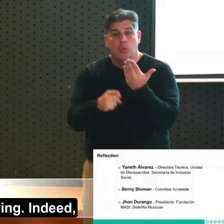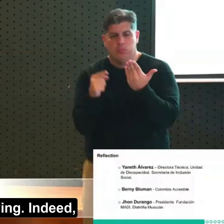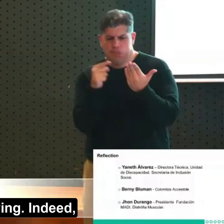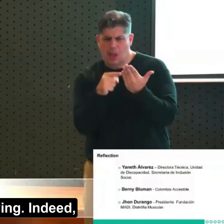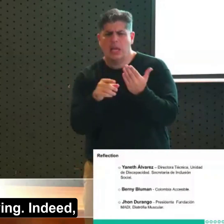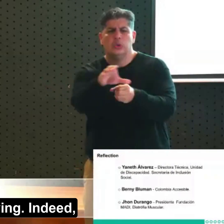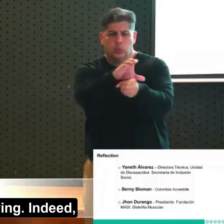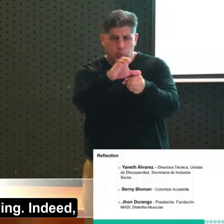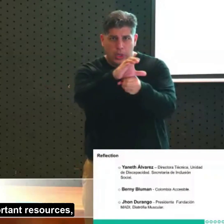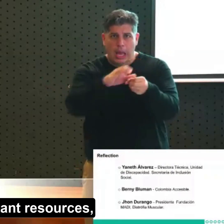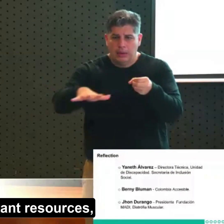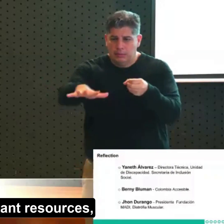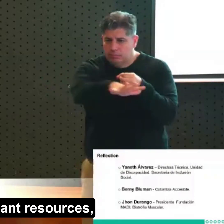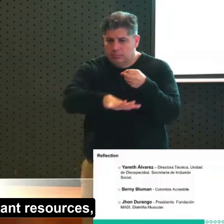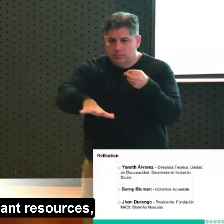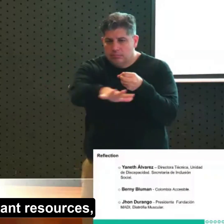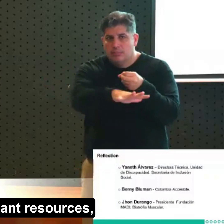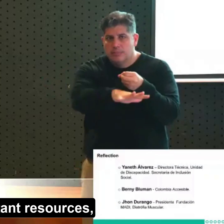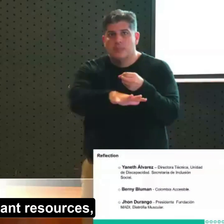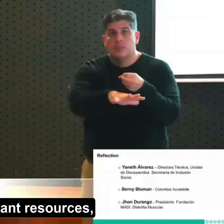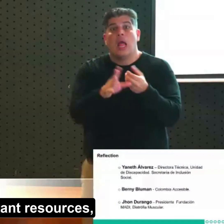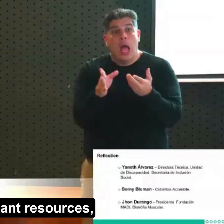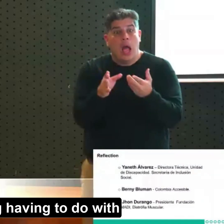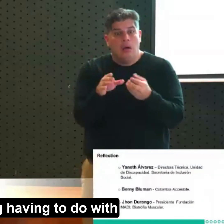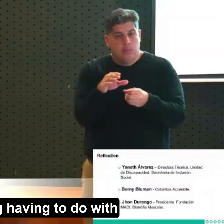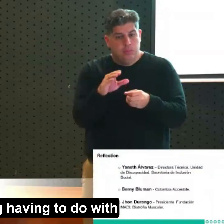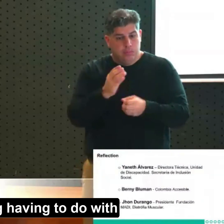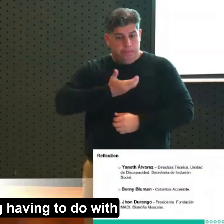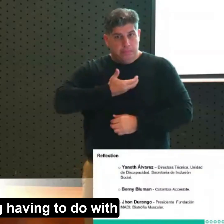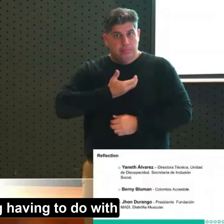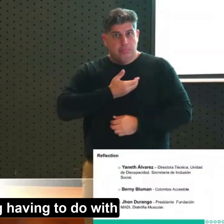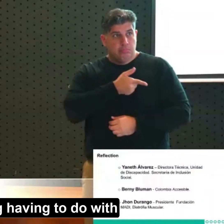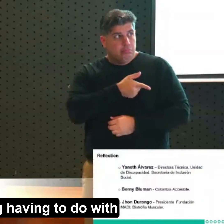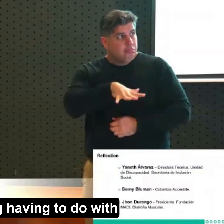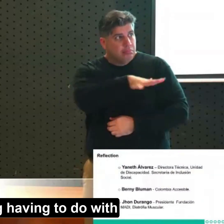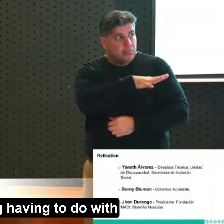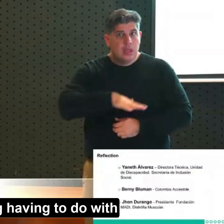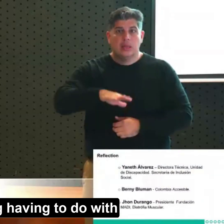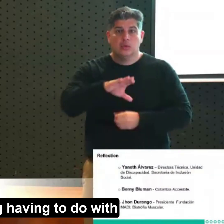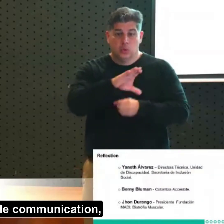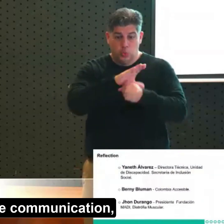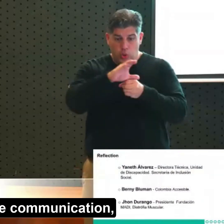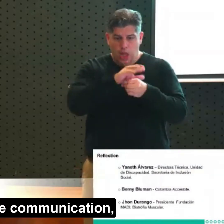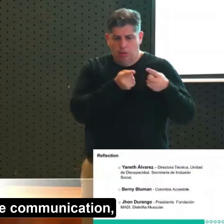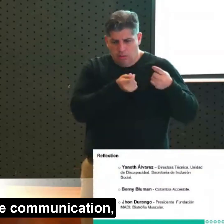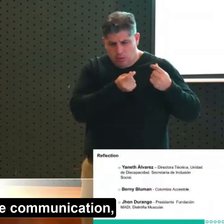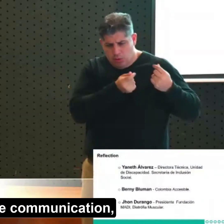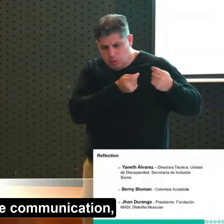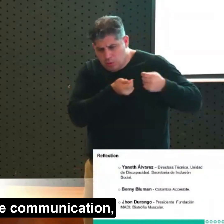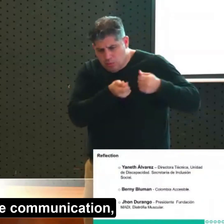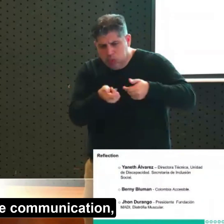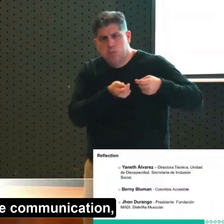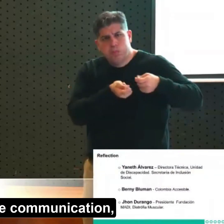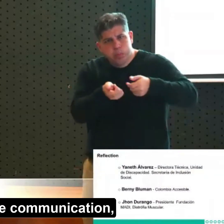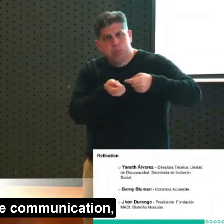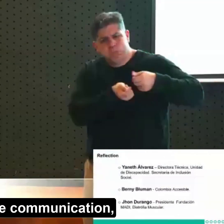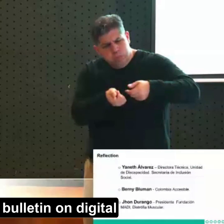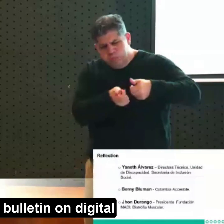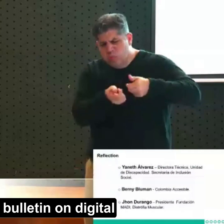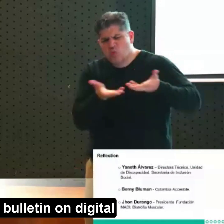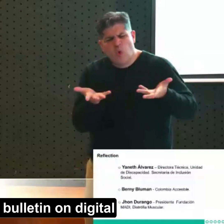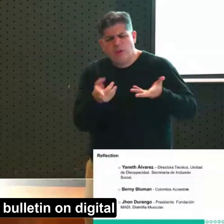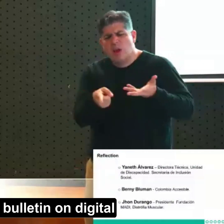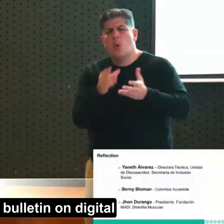driving, indeed, important resources, everything having to do with accessible